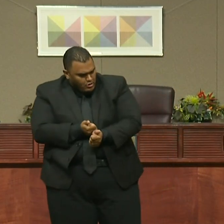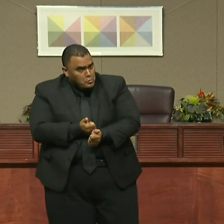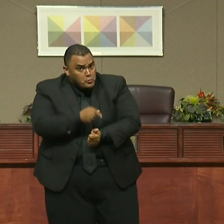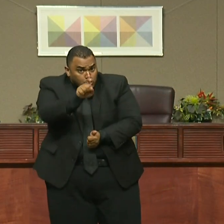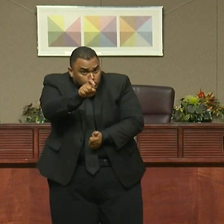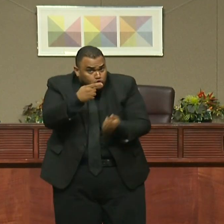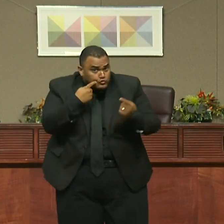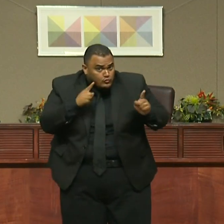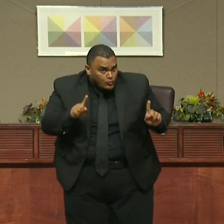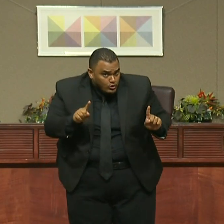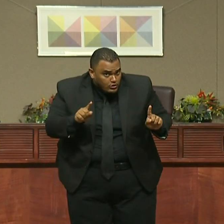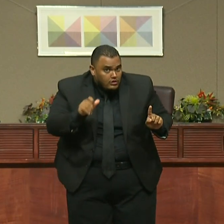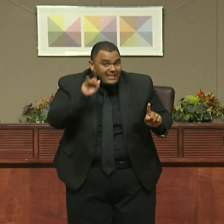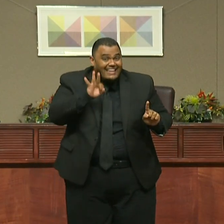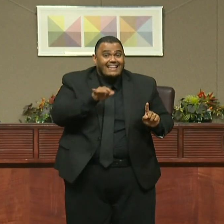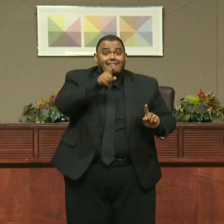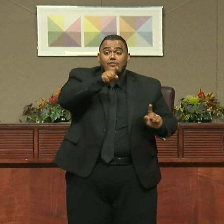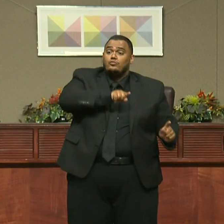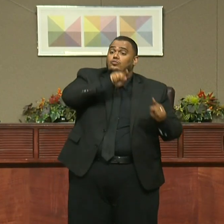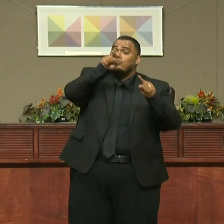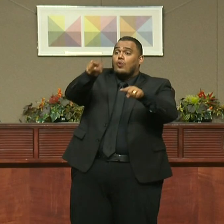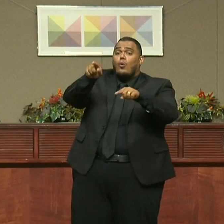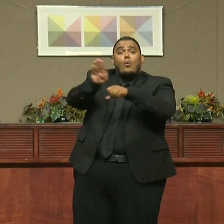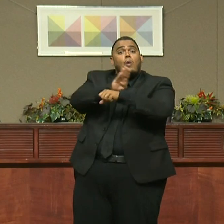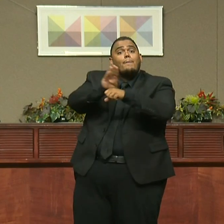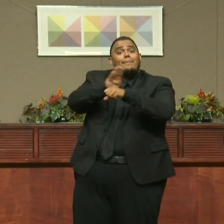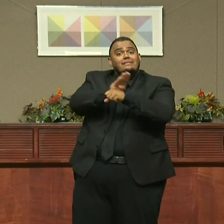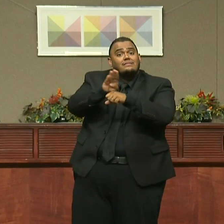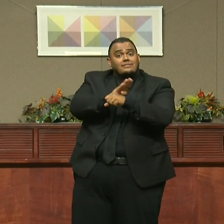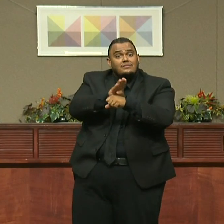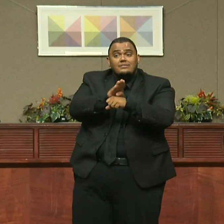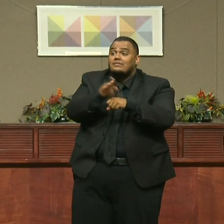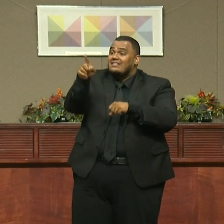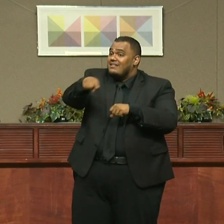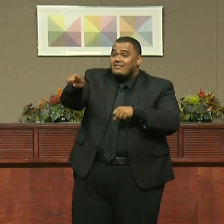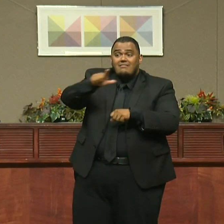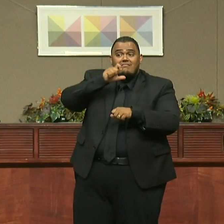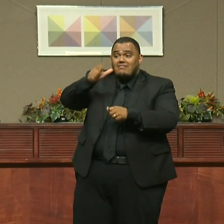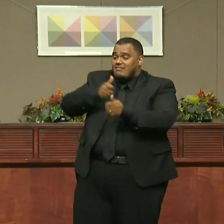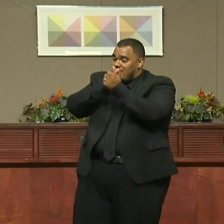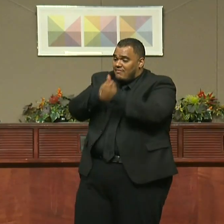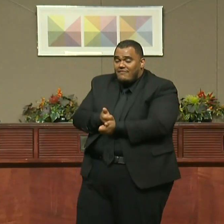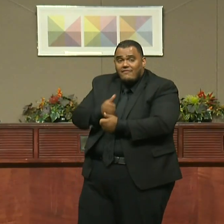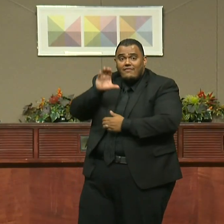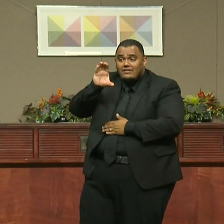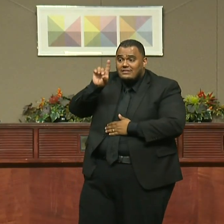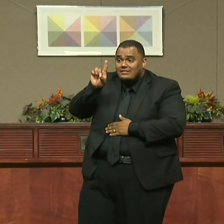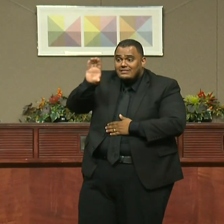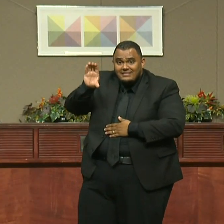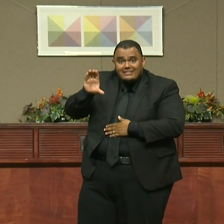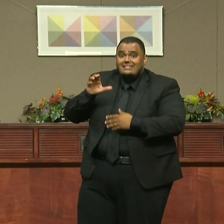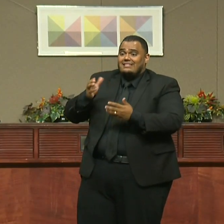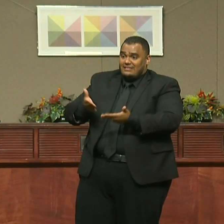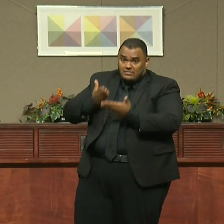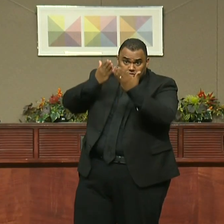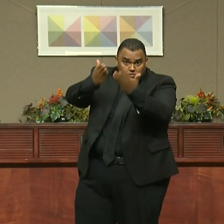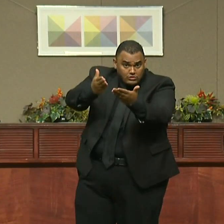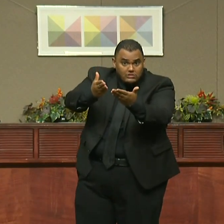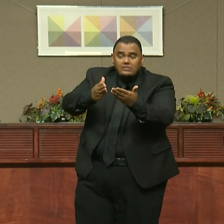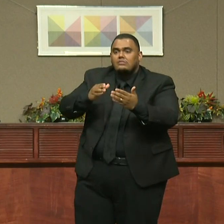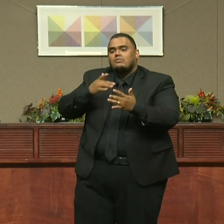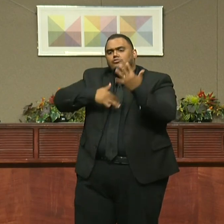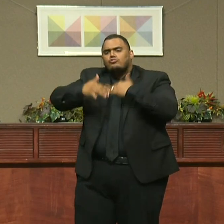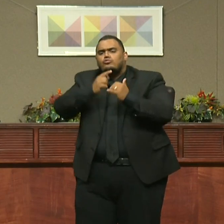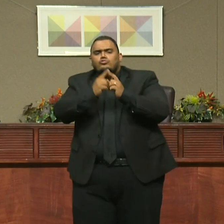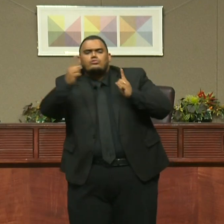you're a patron of a business and they're not exercising the CDC guidelines, the social distancing and everything else, I wouldn't